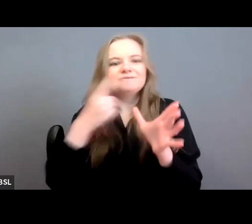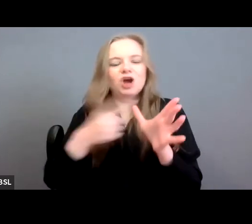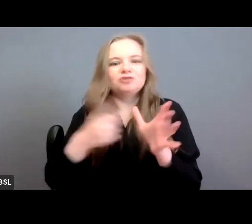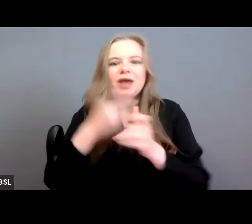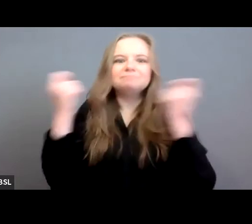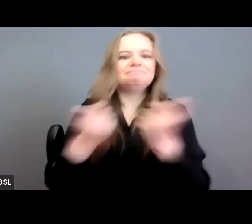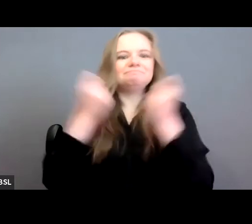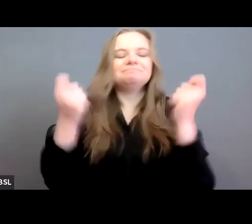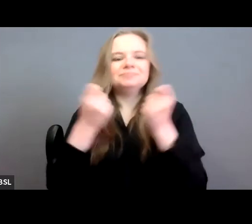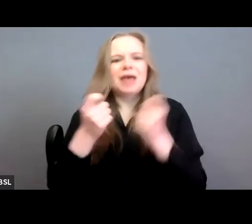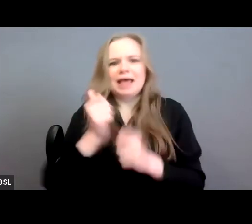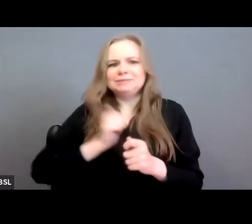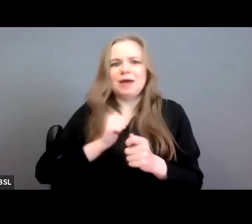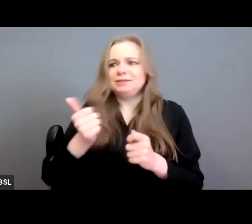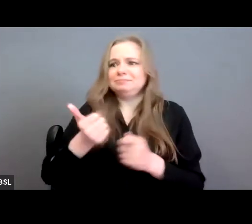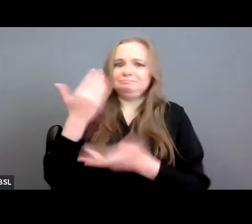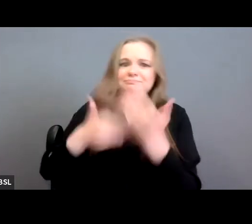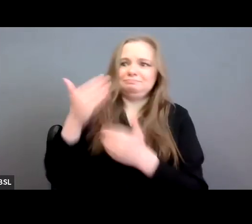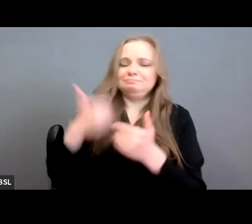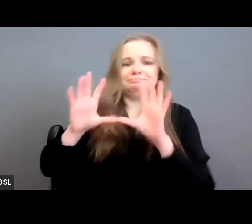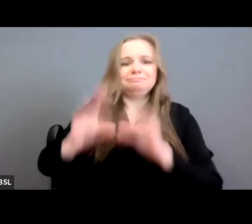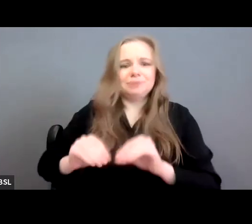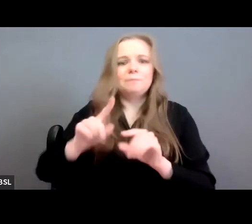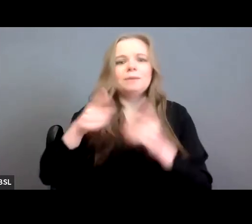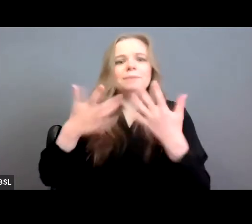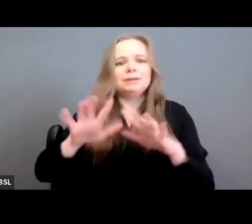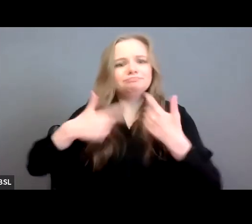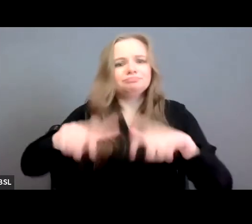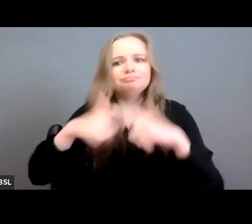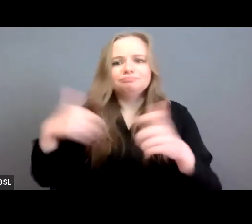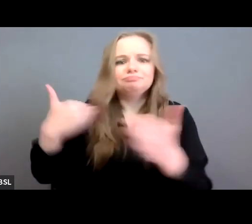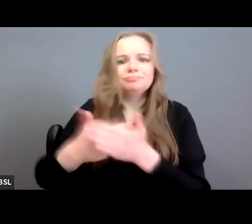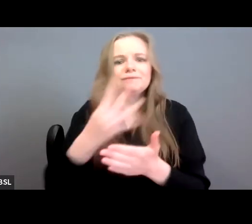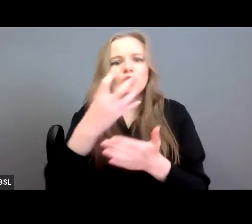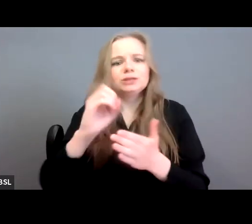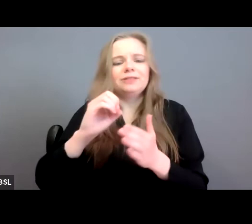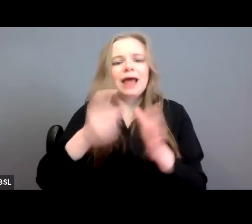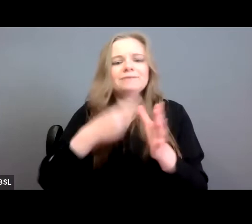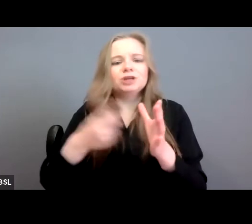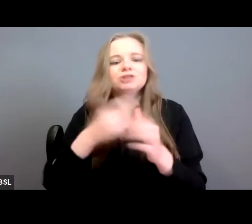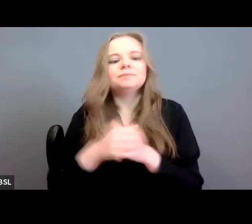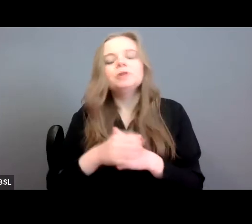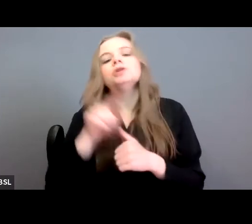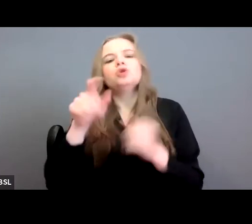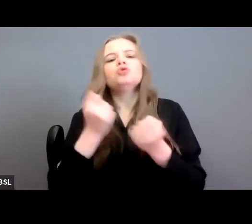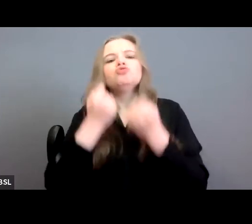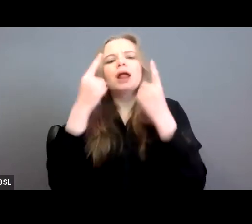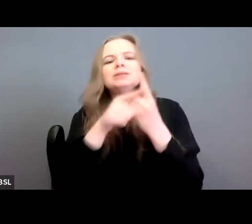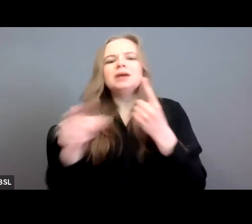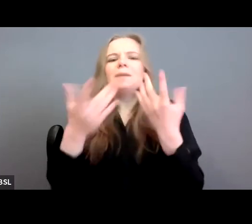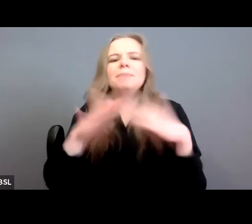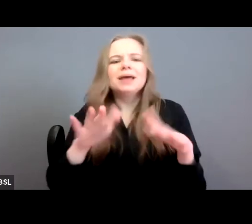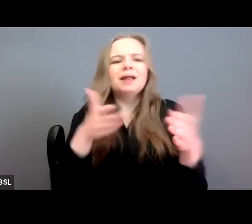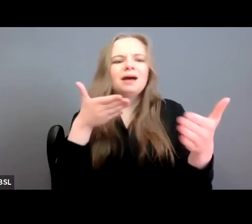that there's been huge improvements in statutory funding opportunities for students, we recognise that it